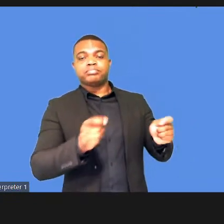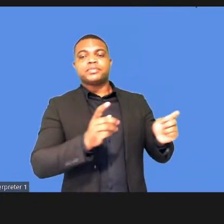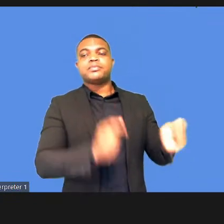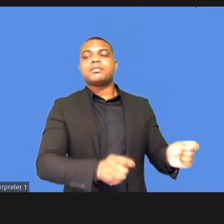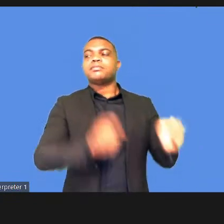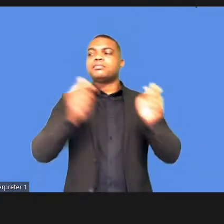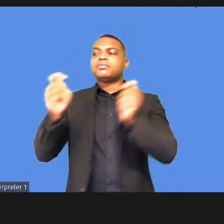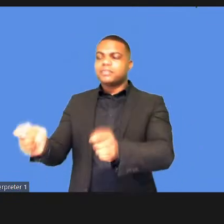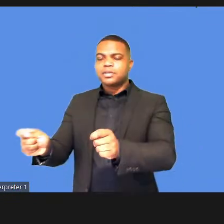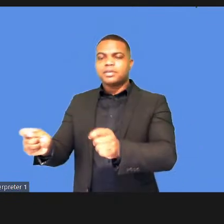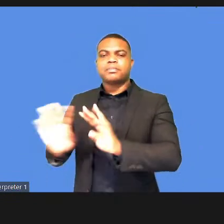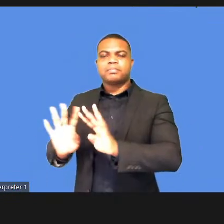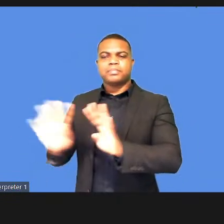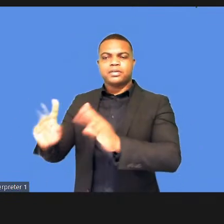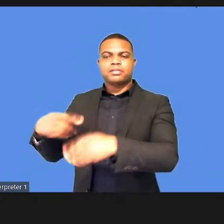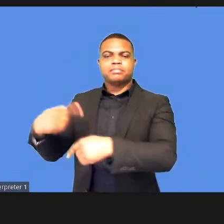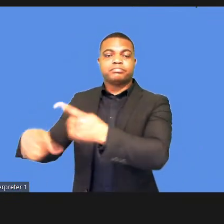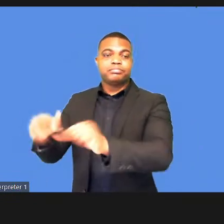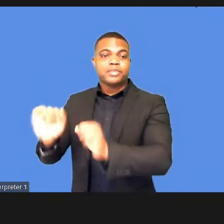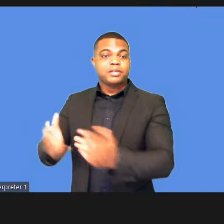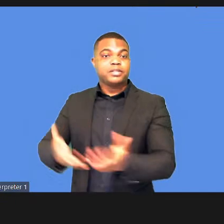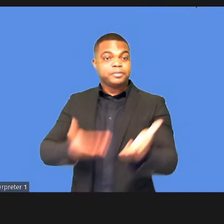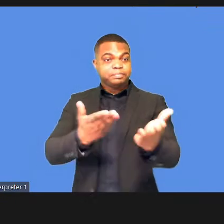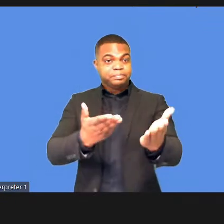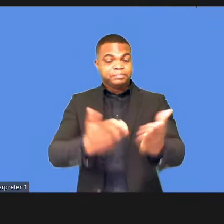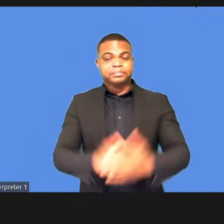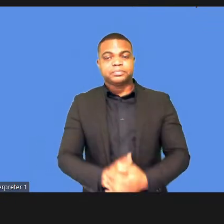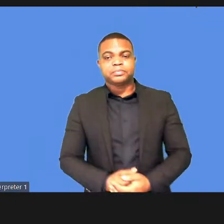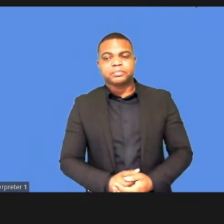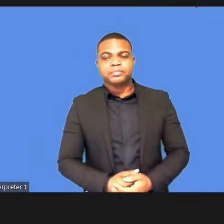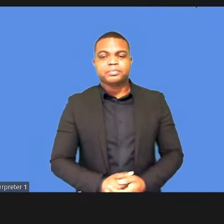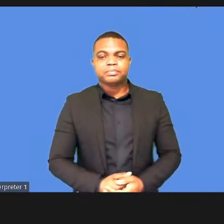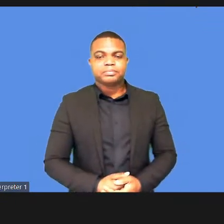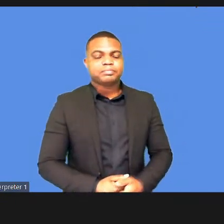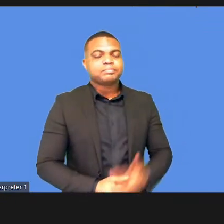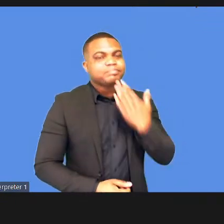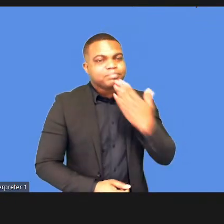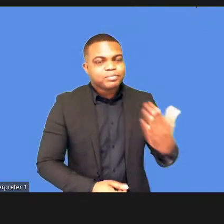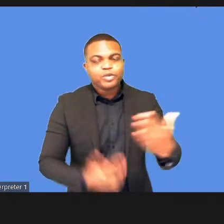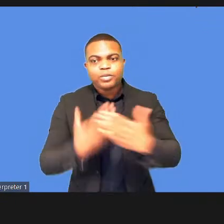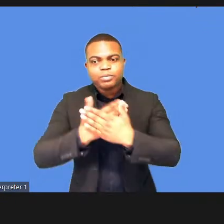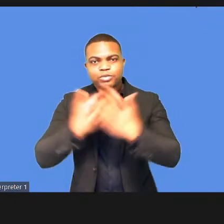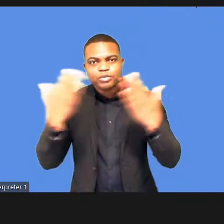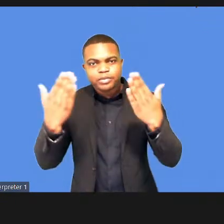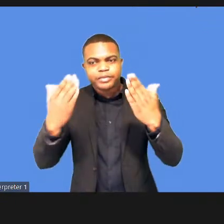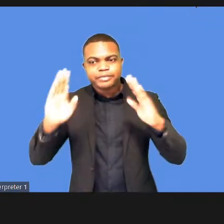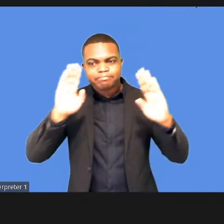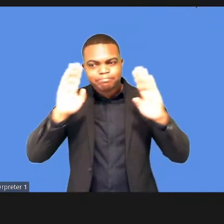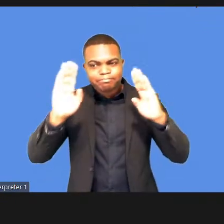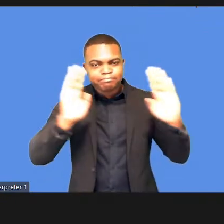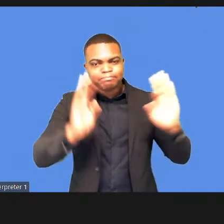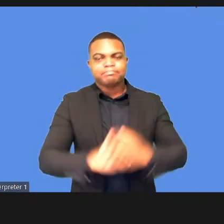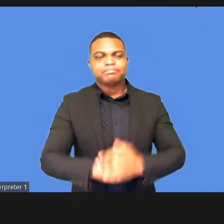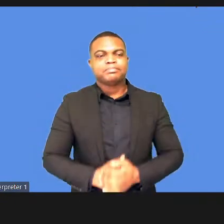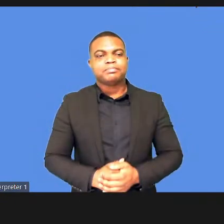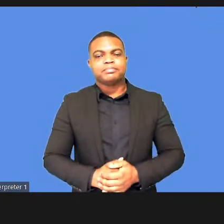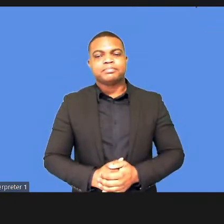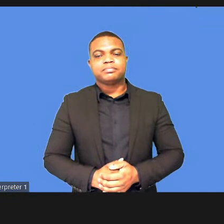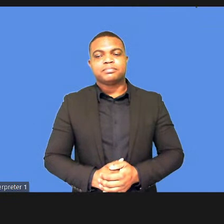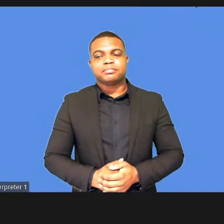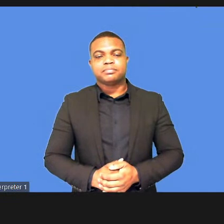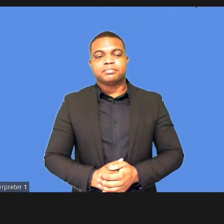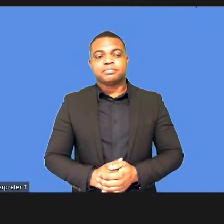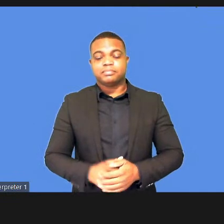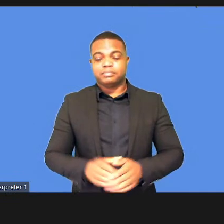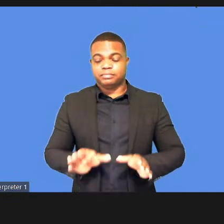As a member of the Bureau for this year, Madam Minister is out for an urgent